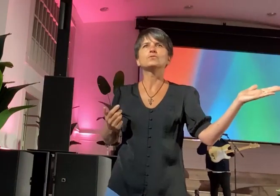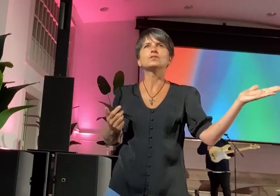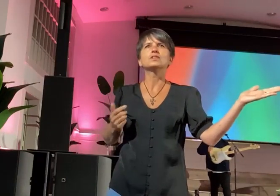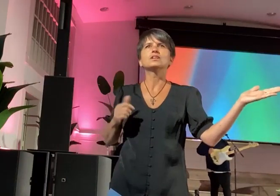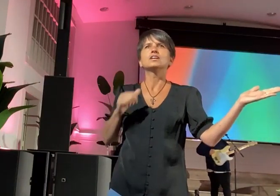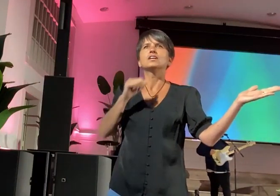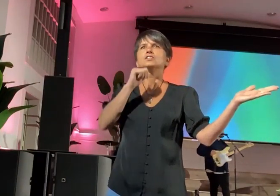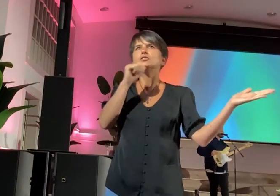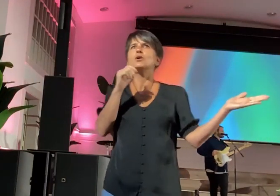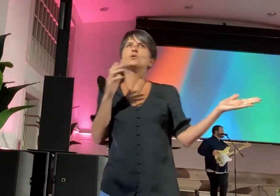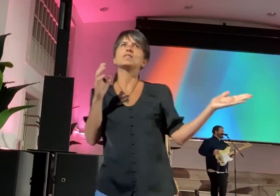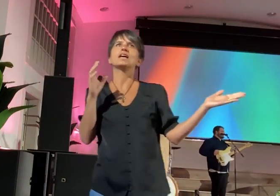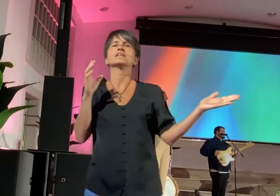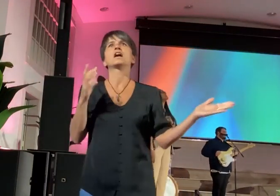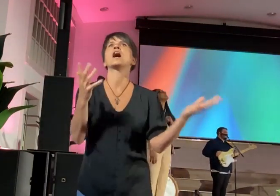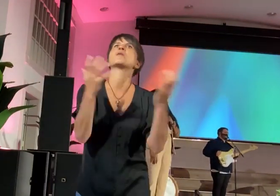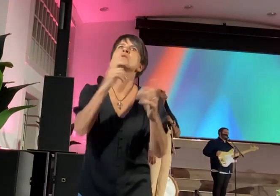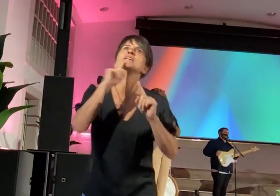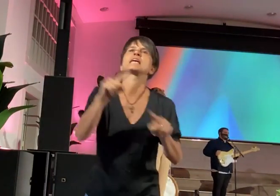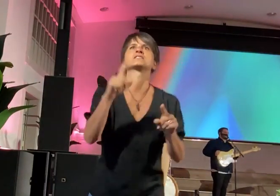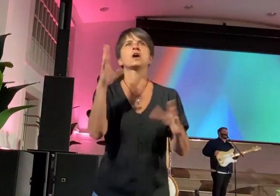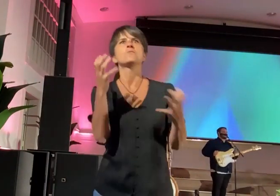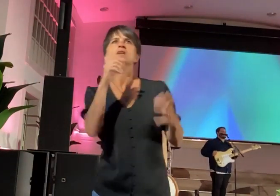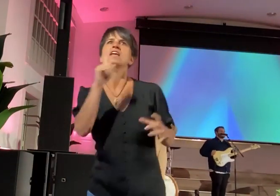Don't seek an answer, seek Jesus.